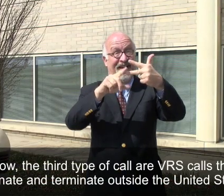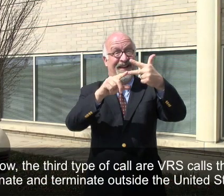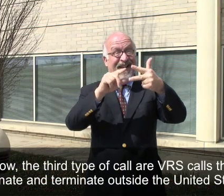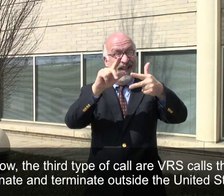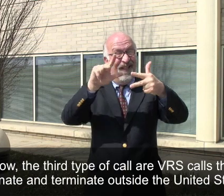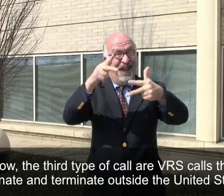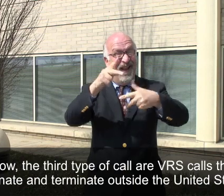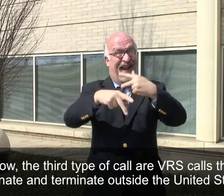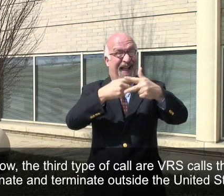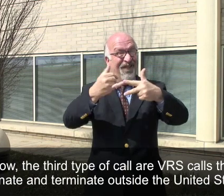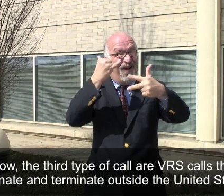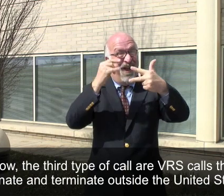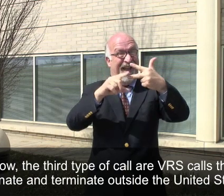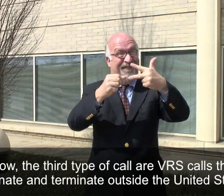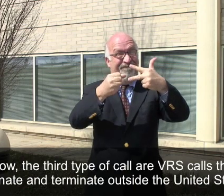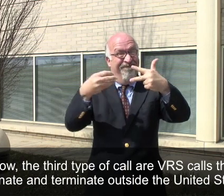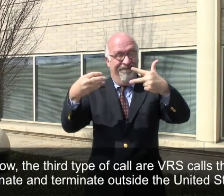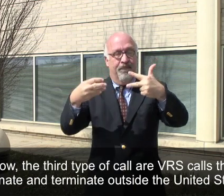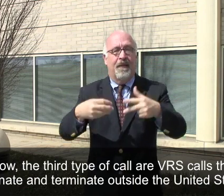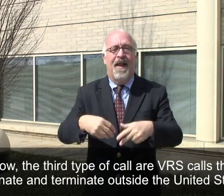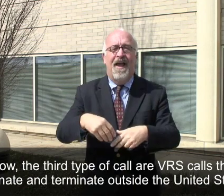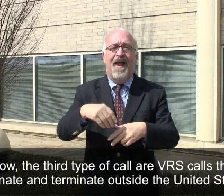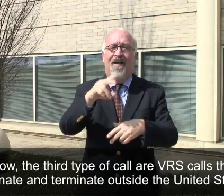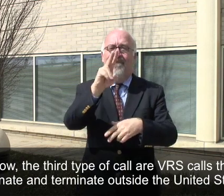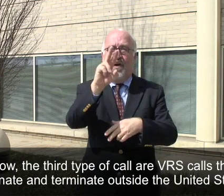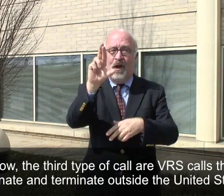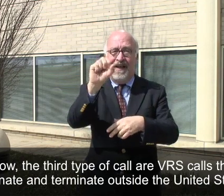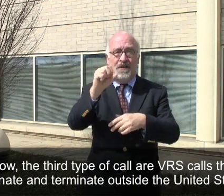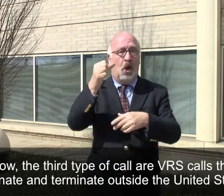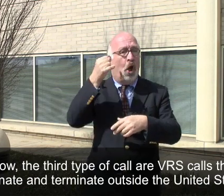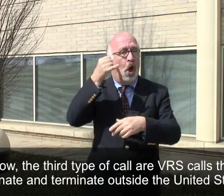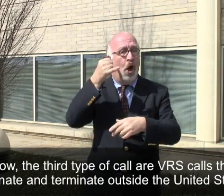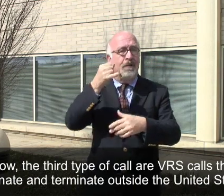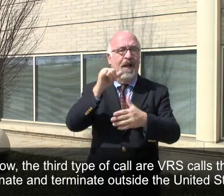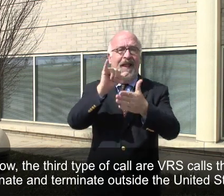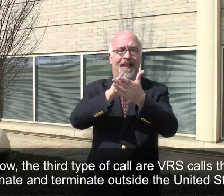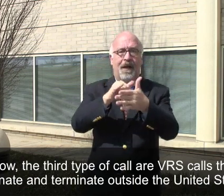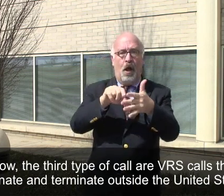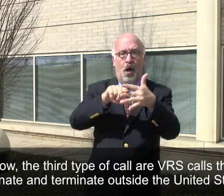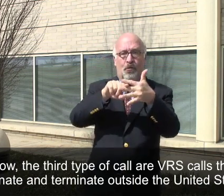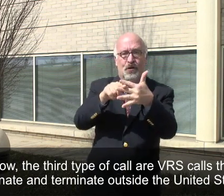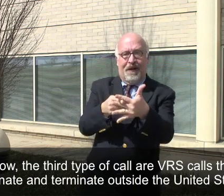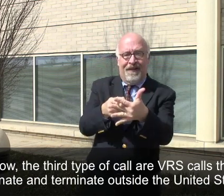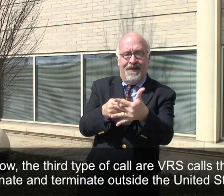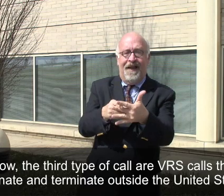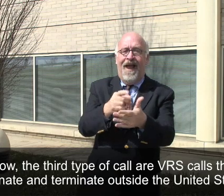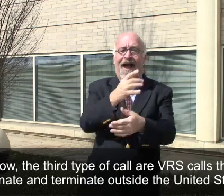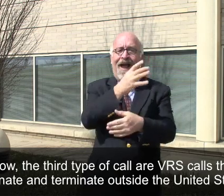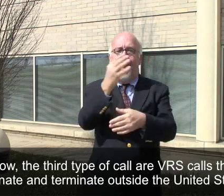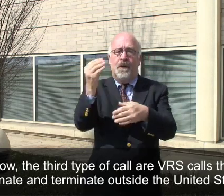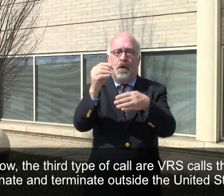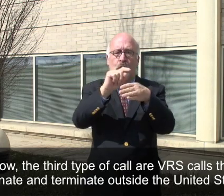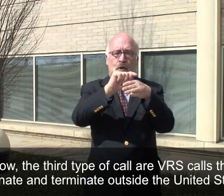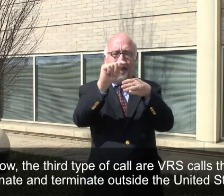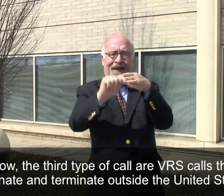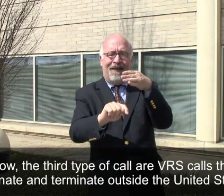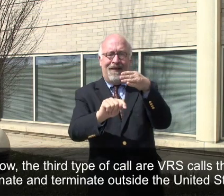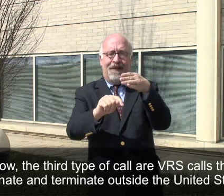Now, the third type of calls are VRS calls that originate and